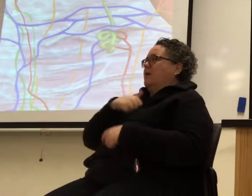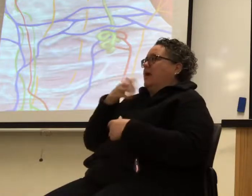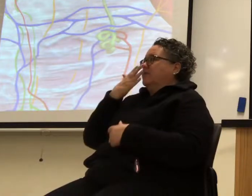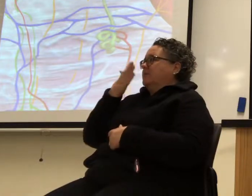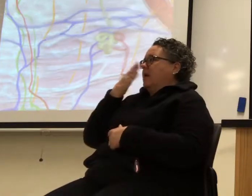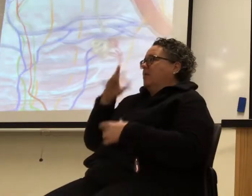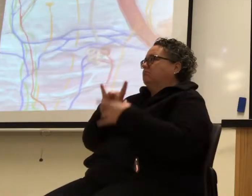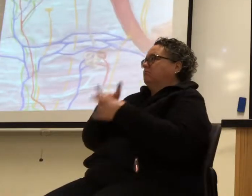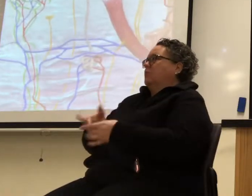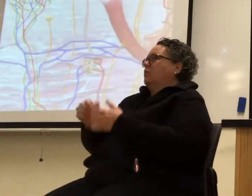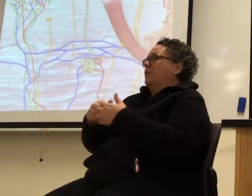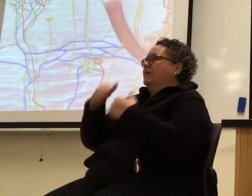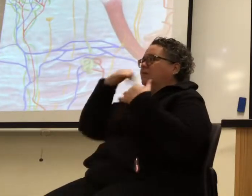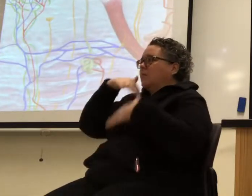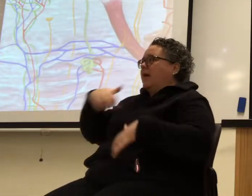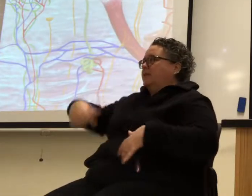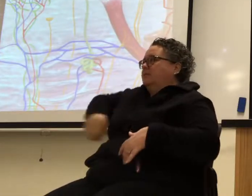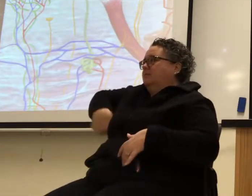This is an eccrine sweat gland.